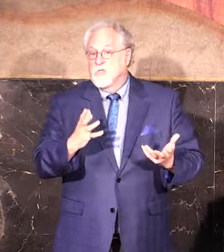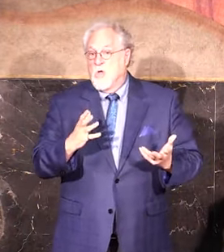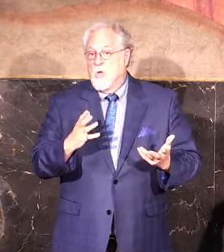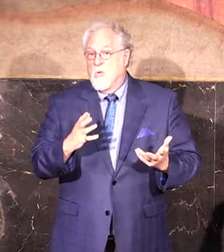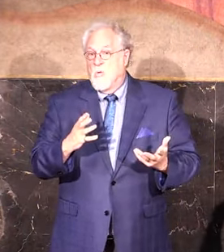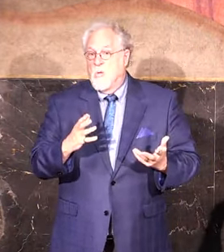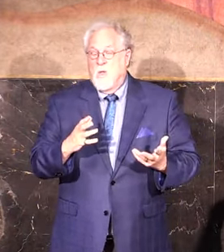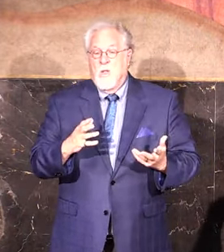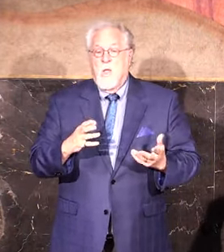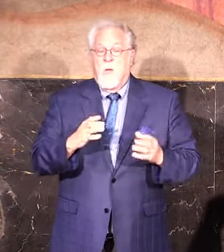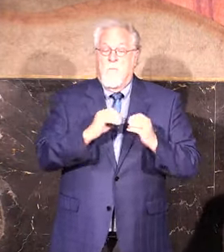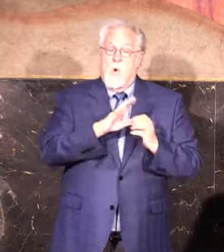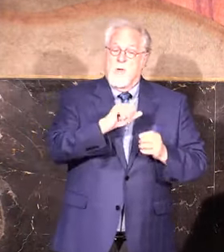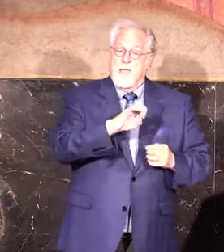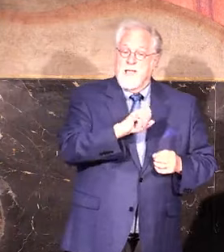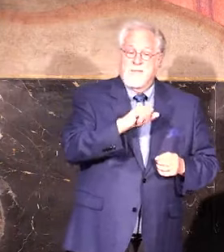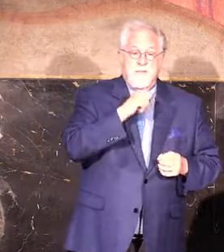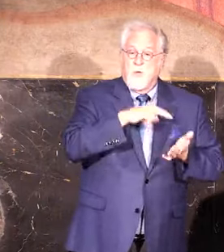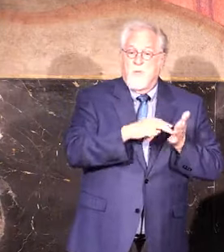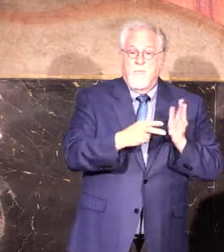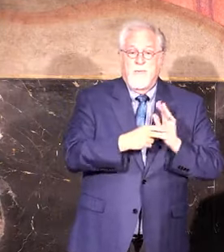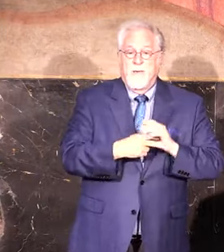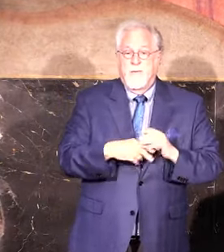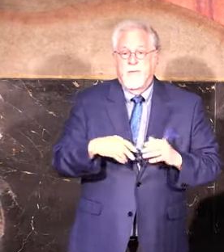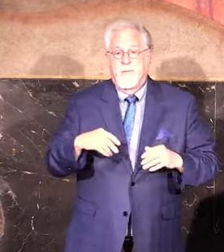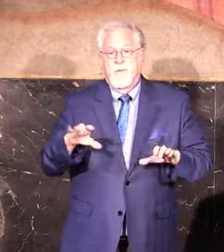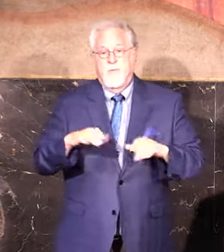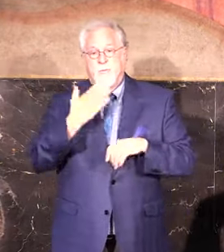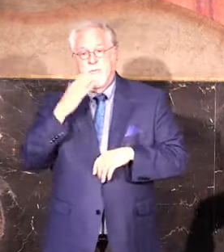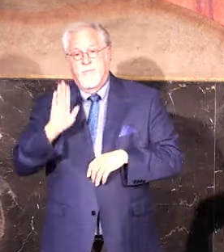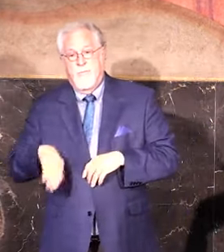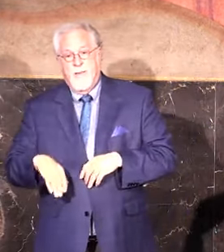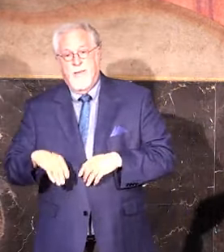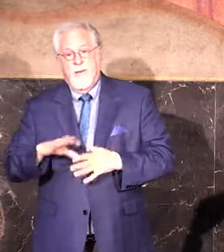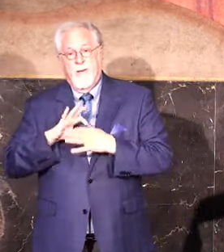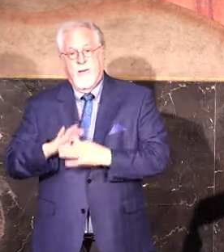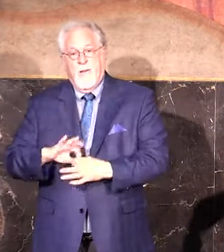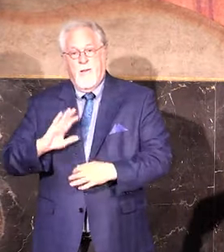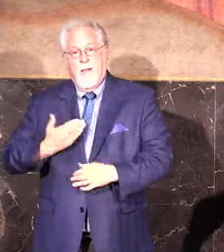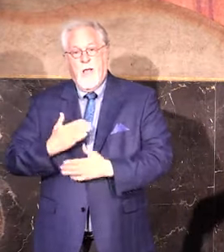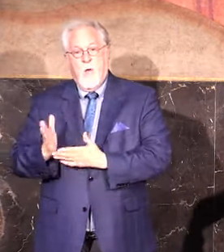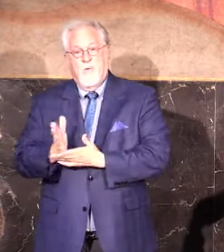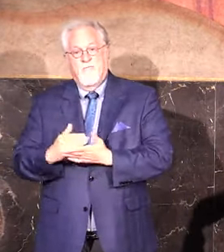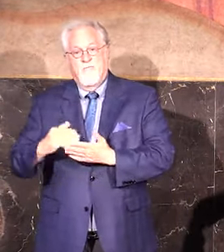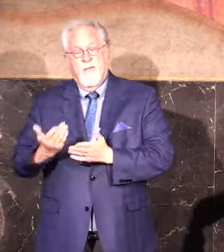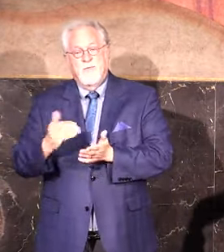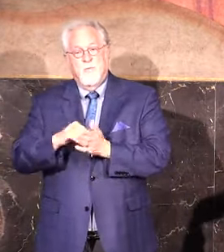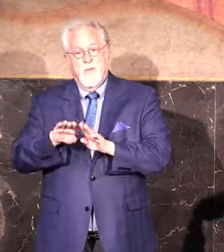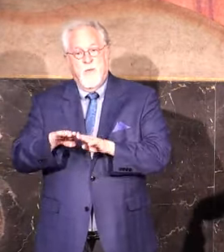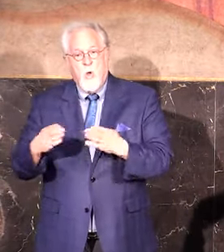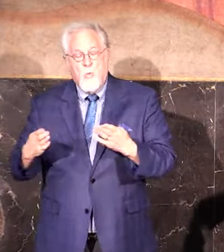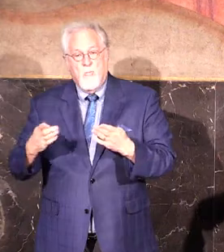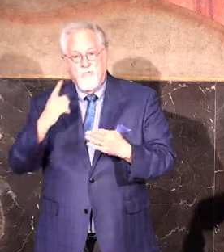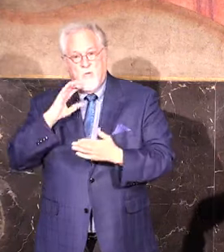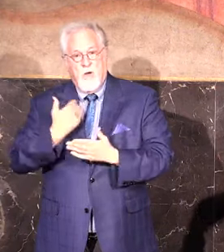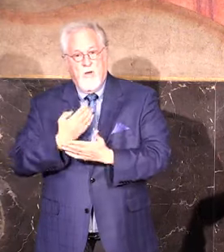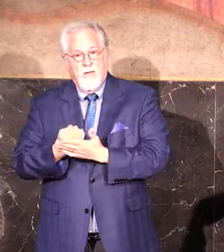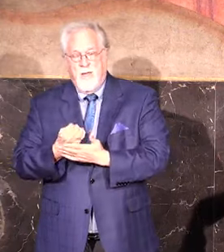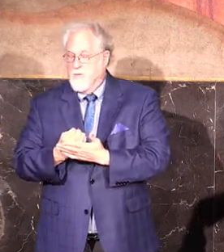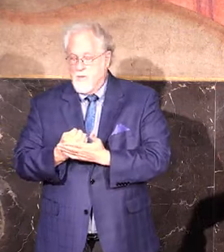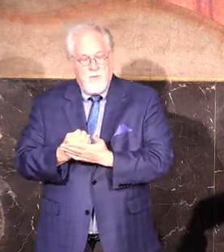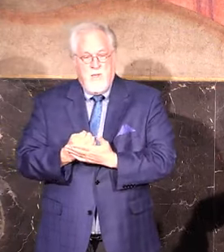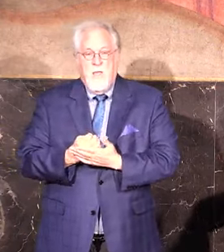mean that we're doing poorly with respect to our phased reopening, for example, of our economy.